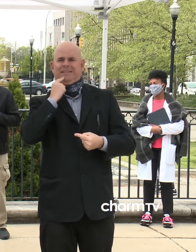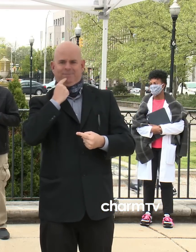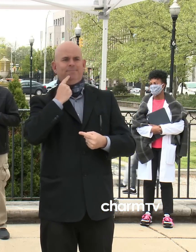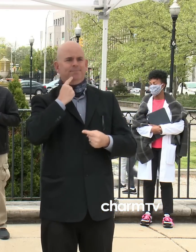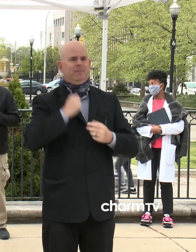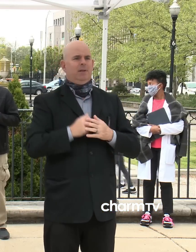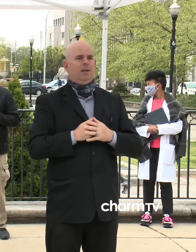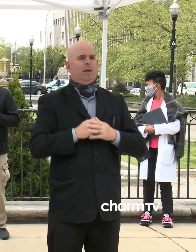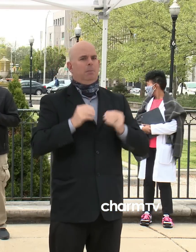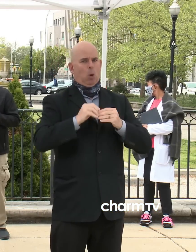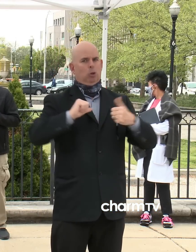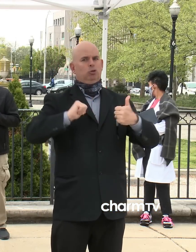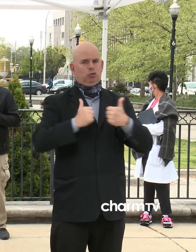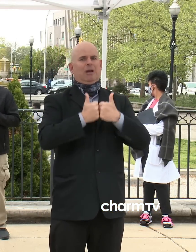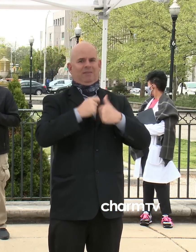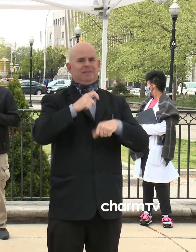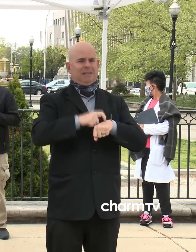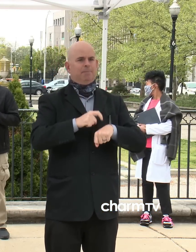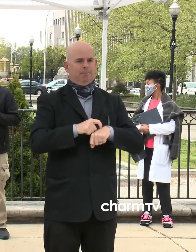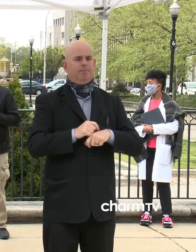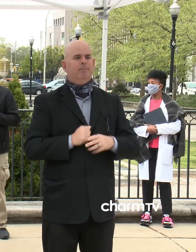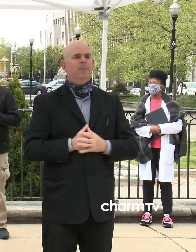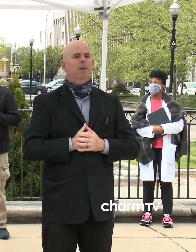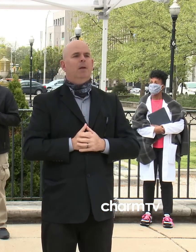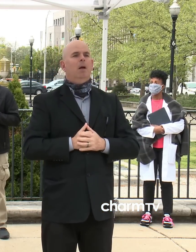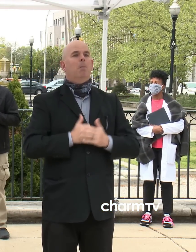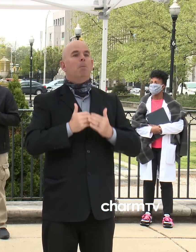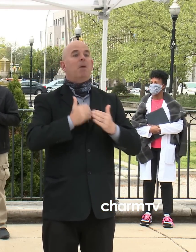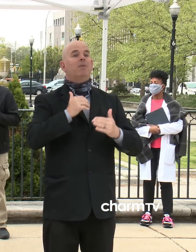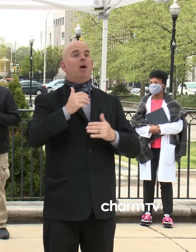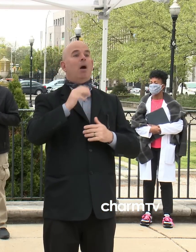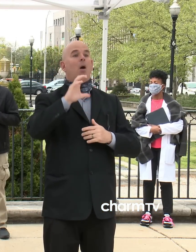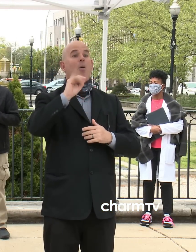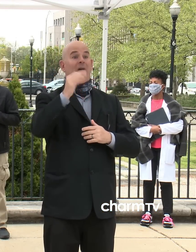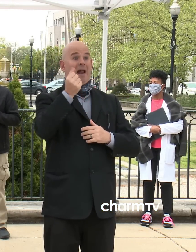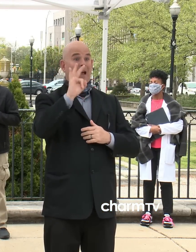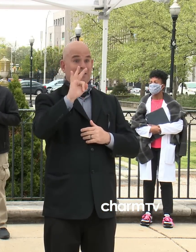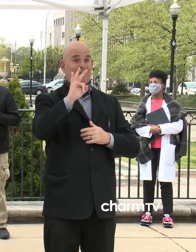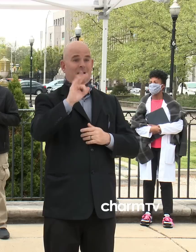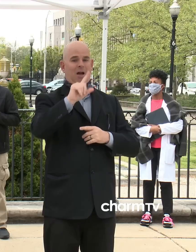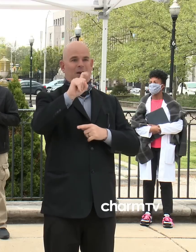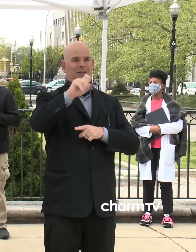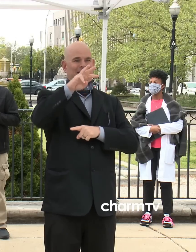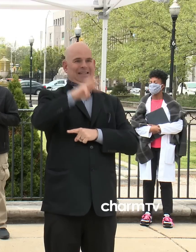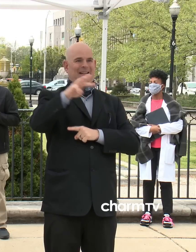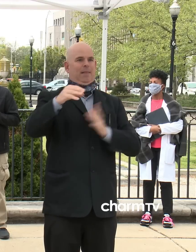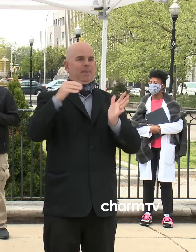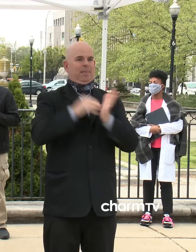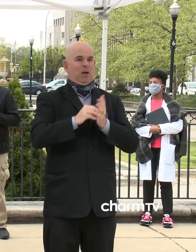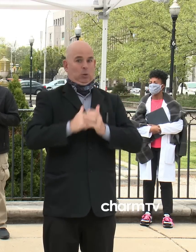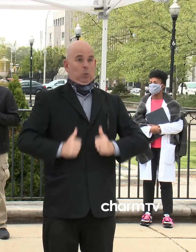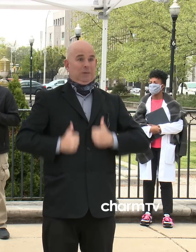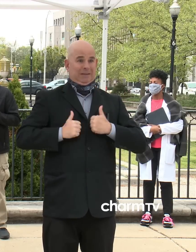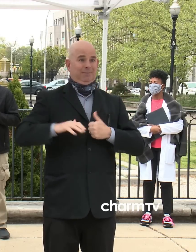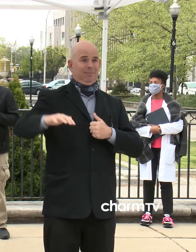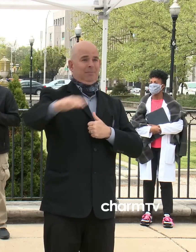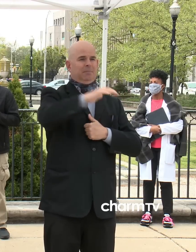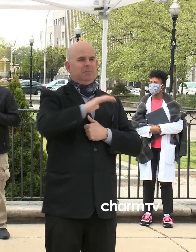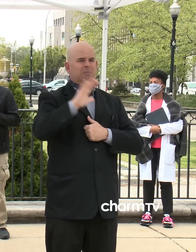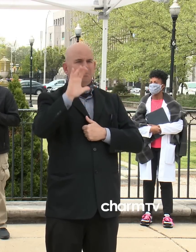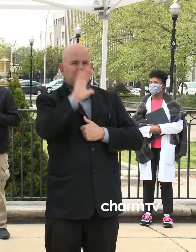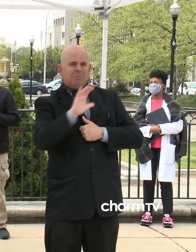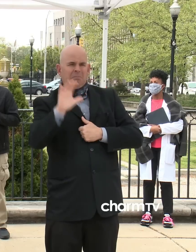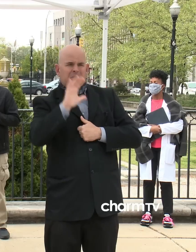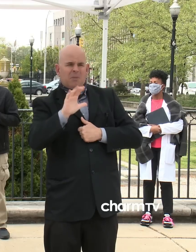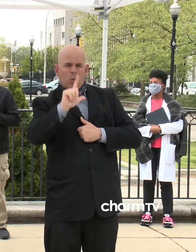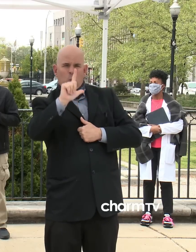time. Prior to COVID-19, 166,000 residents and more than one-fourth relied on SNAP to feed